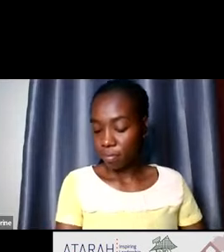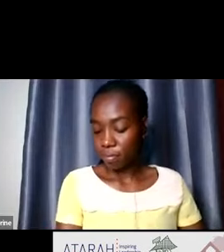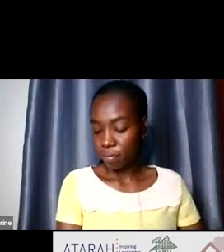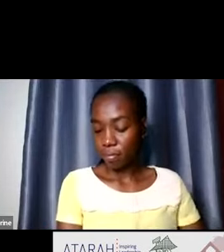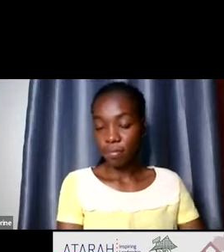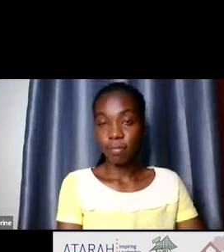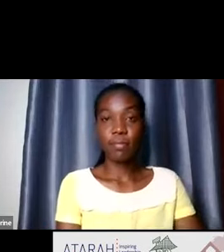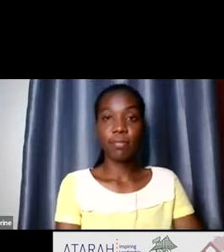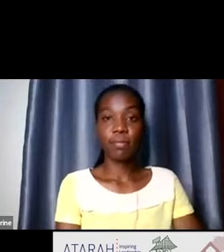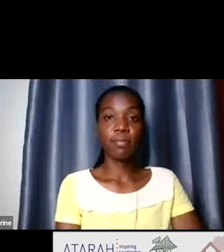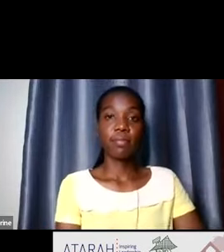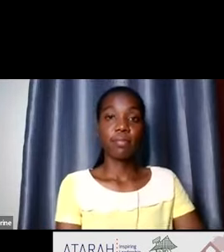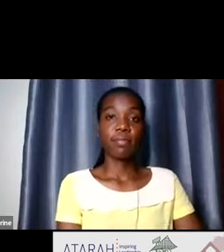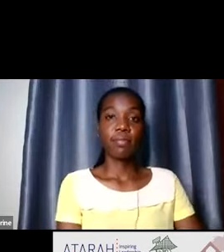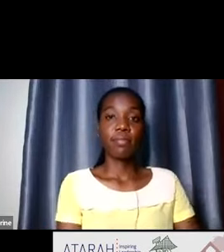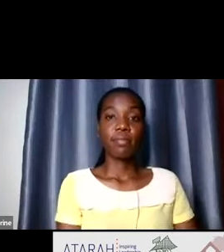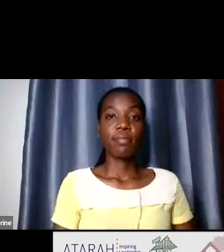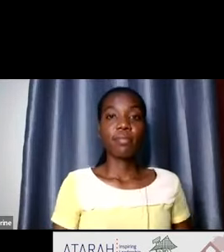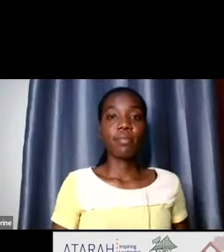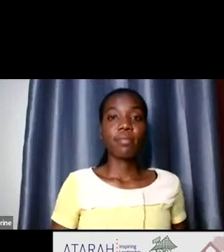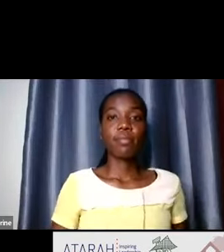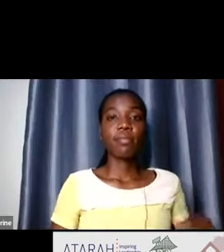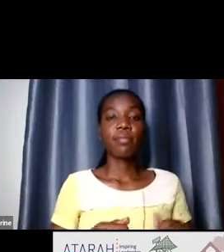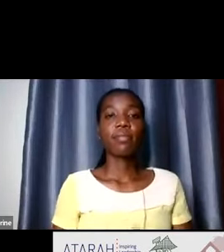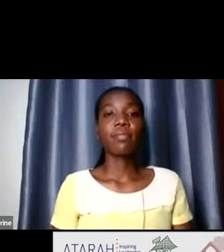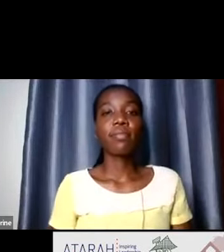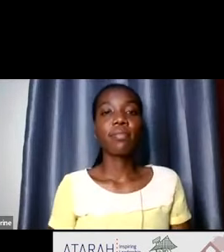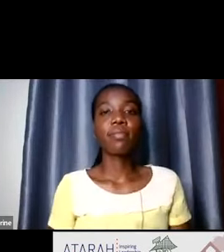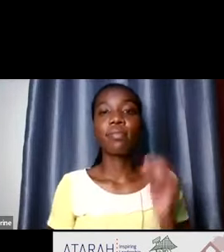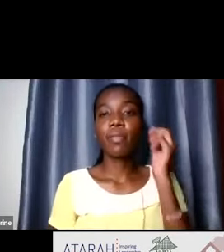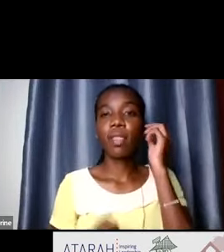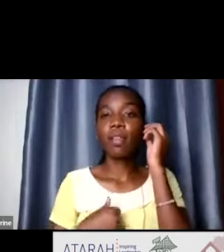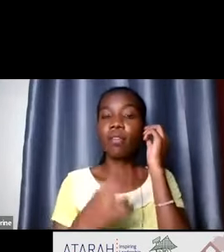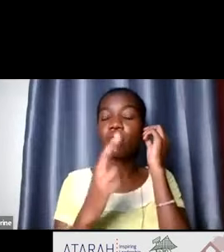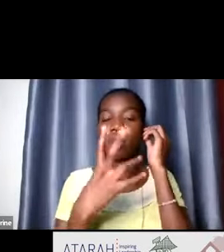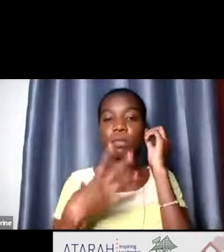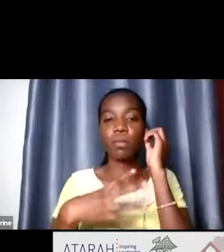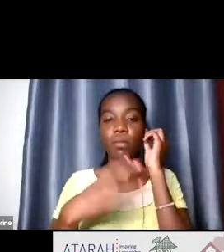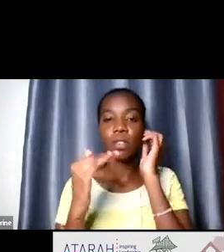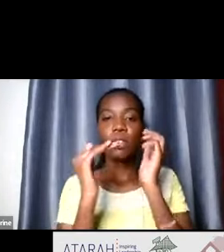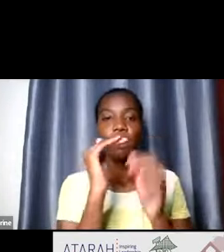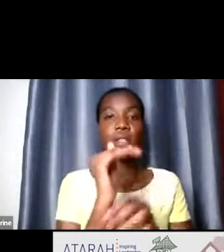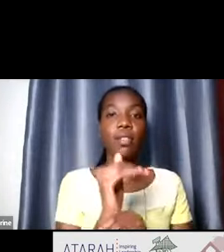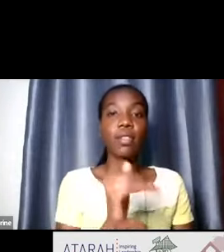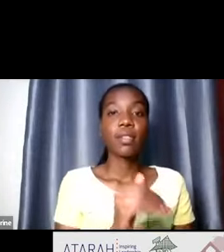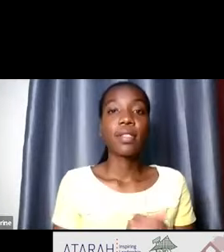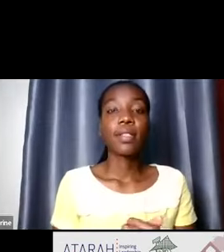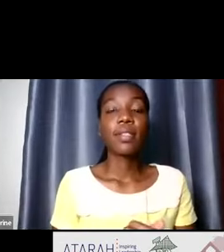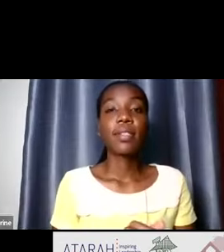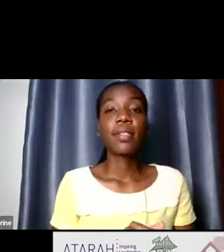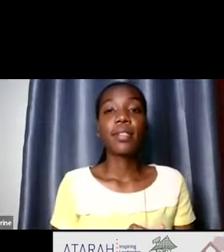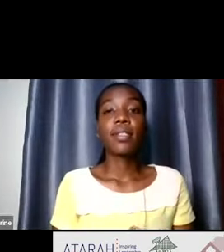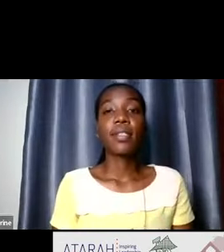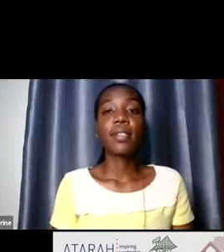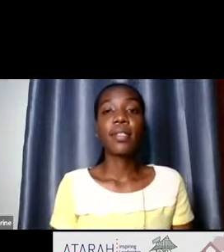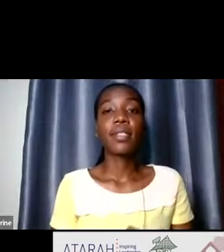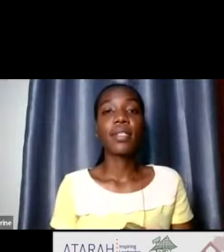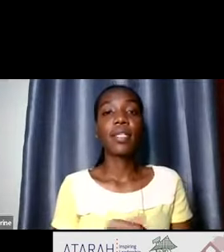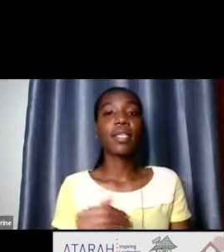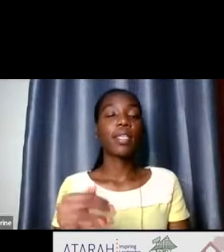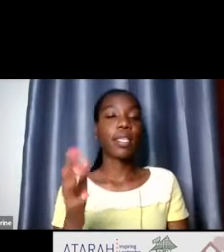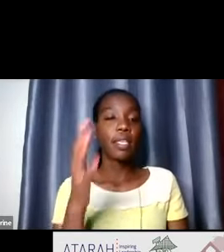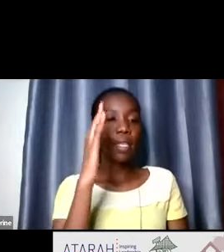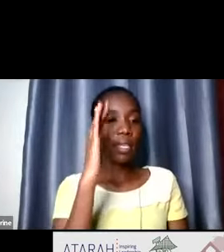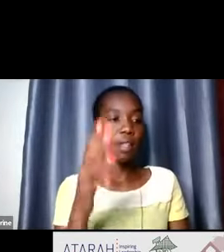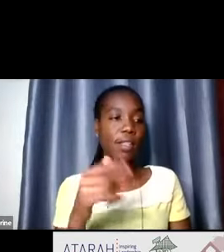my second last question. I think 2 people have asked this. Hello, Daktari. They say a glass of wine